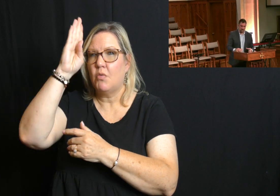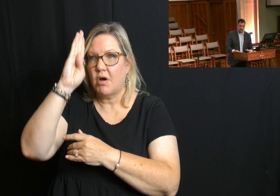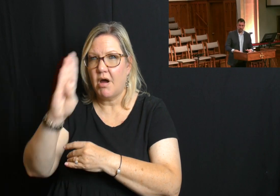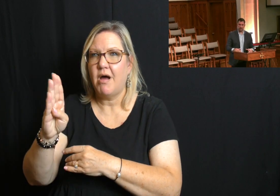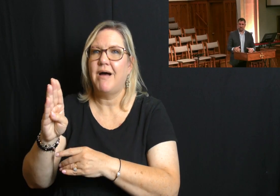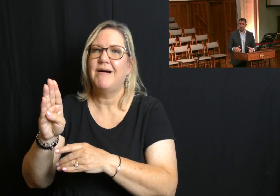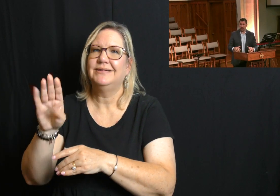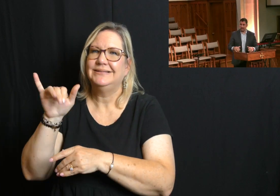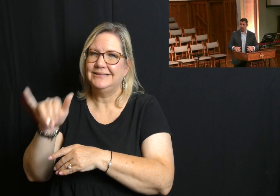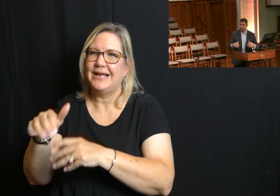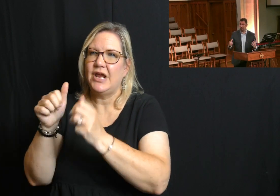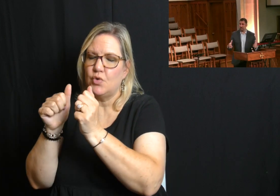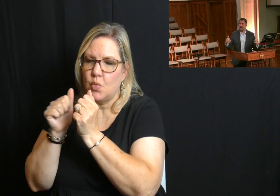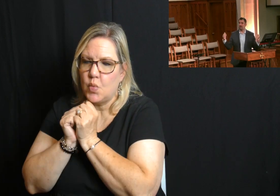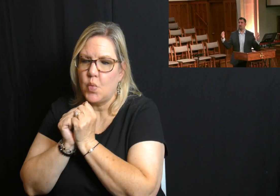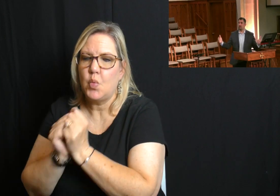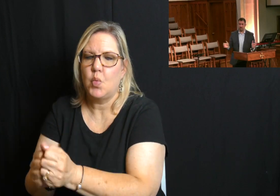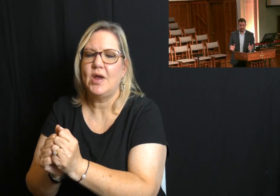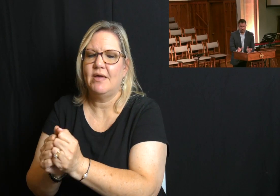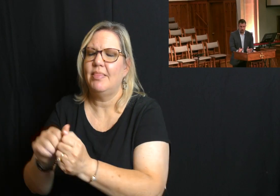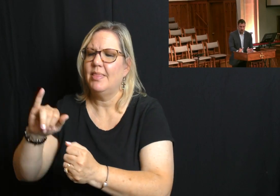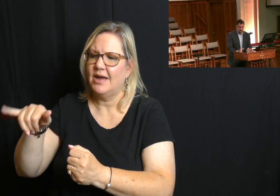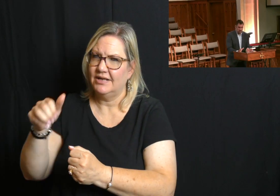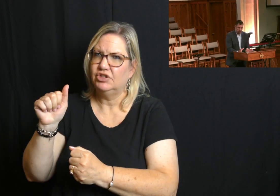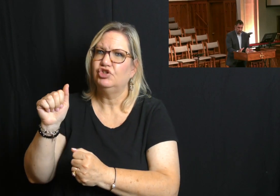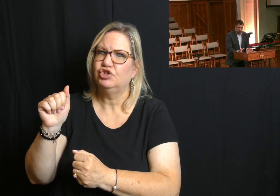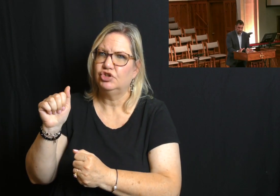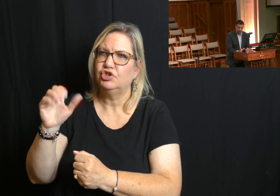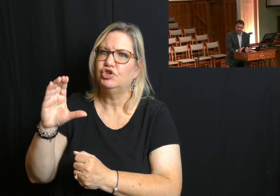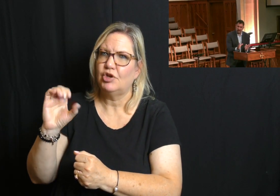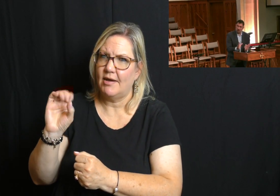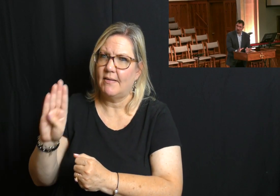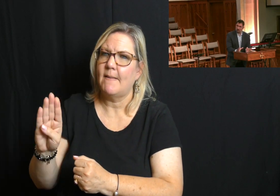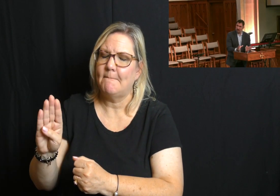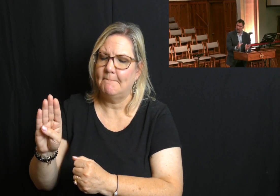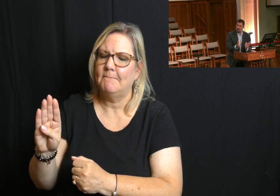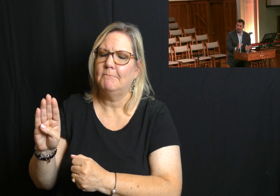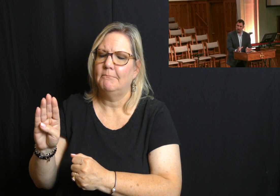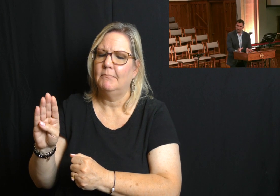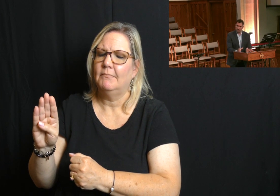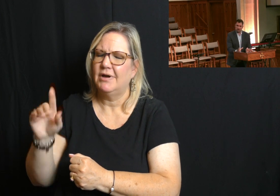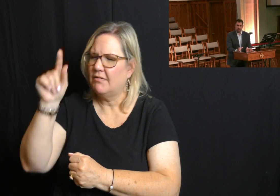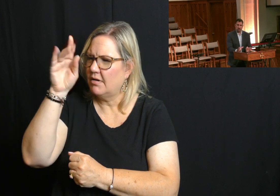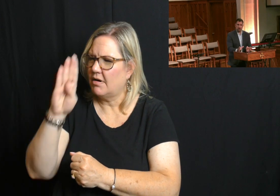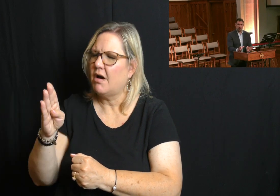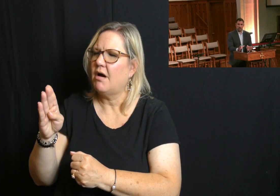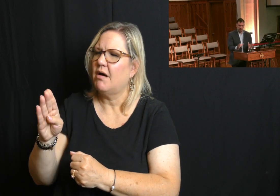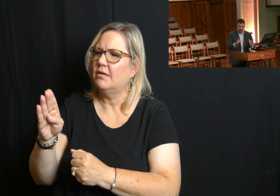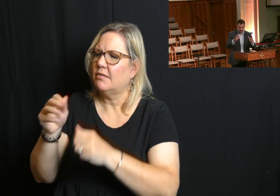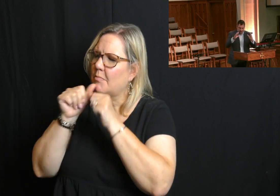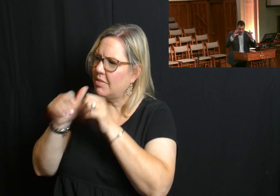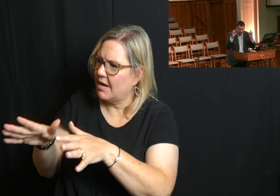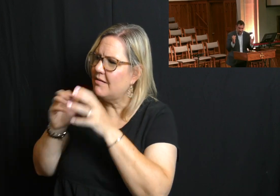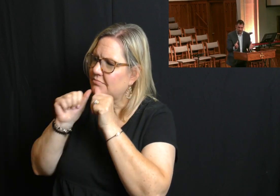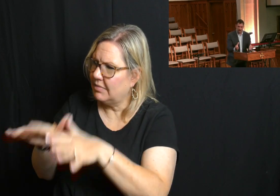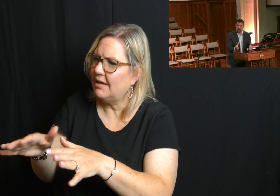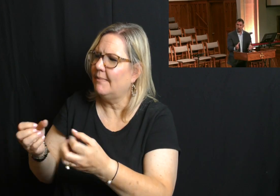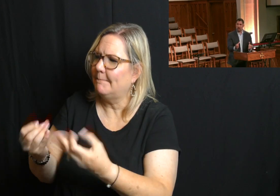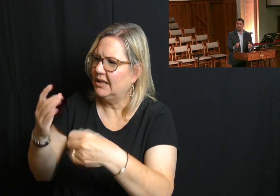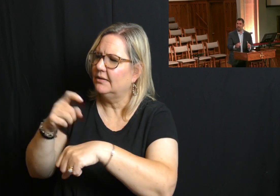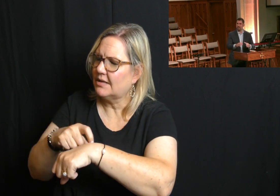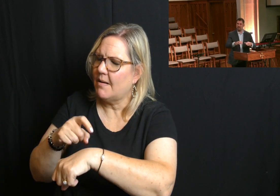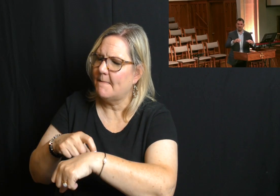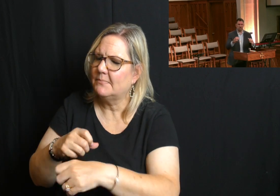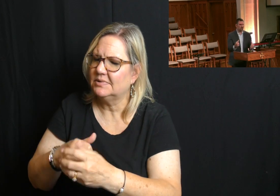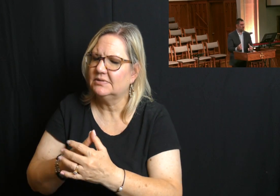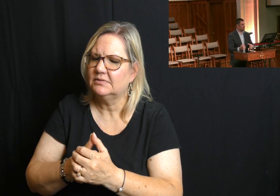and Jacob is being blessed tremendously. So, but he also had this bitterness that is clouding his